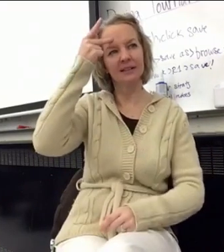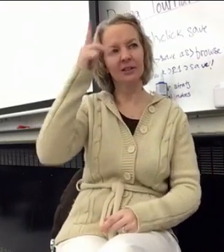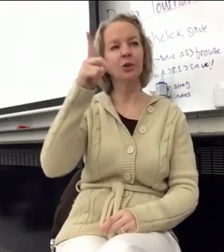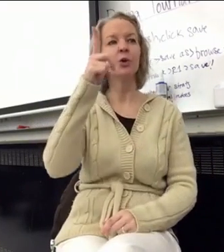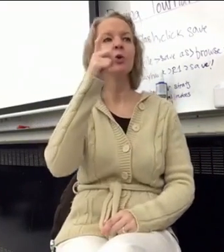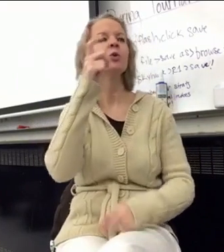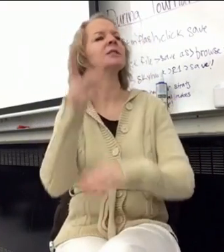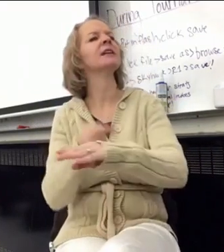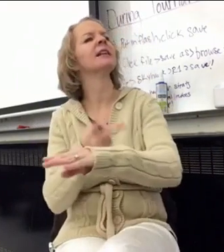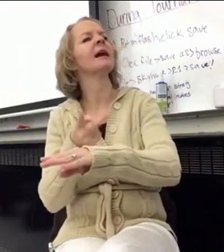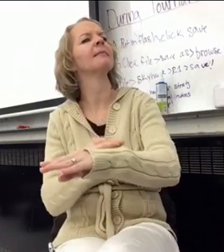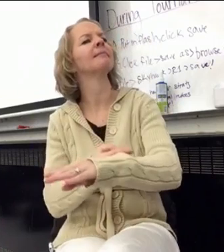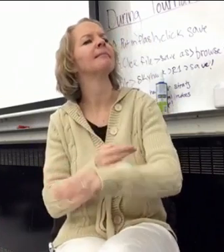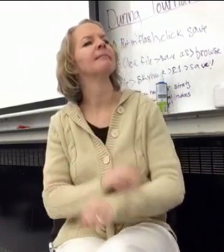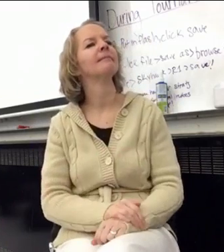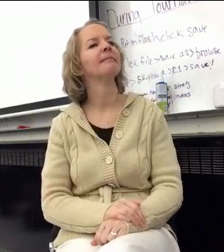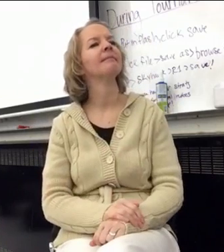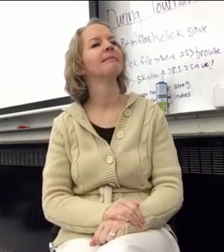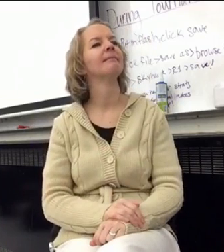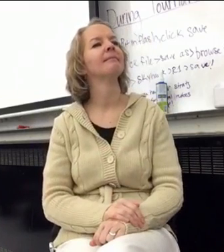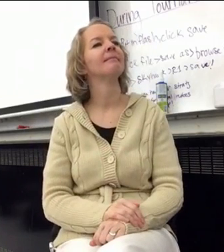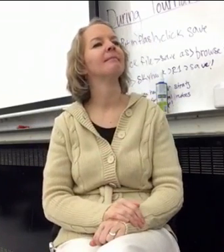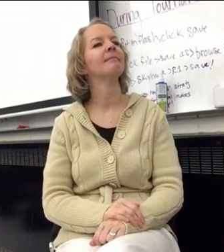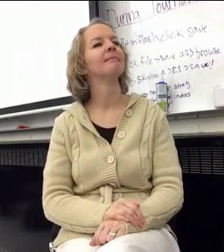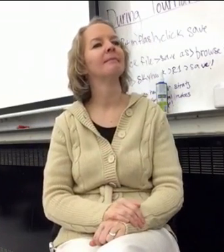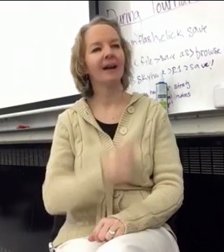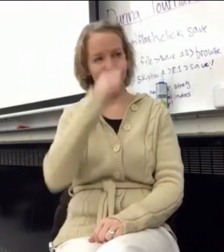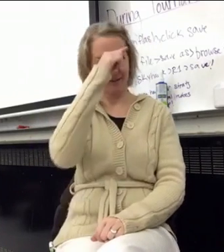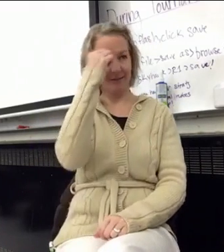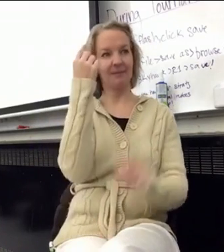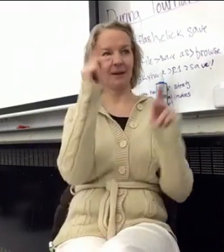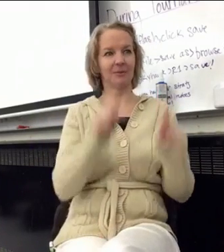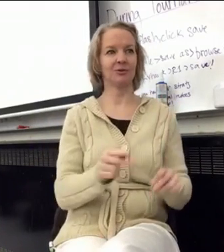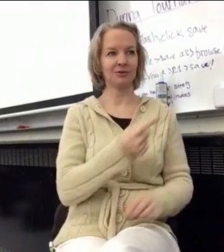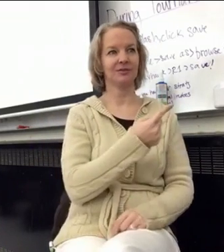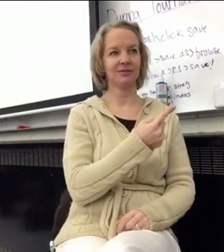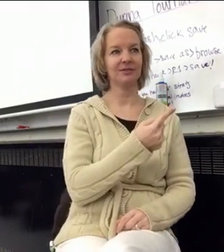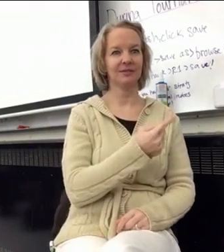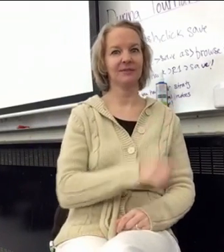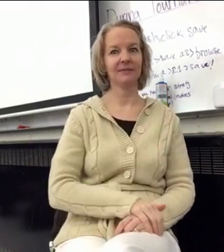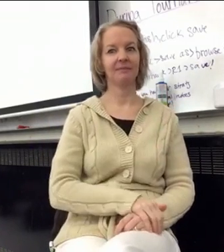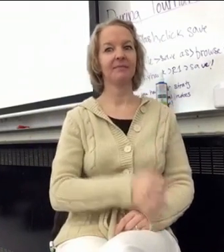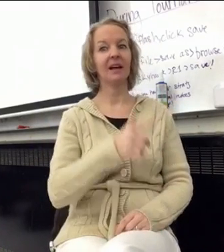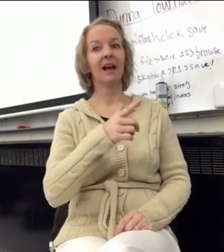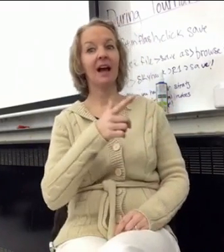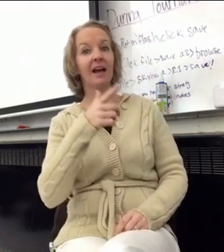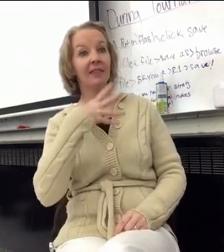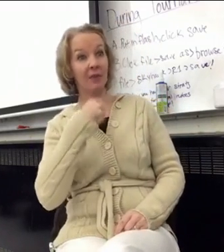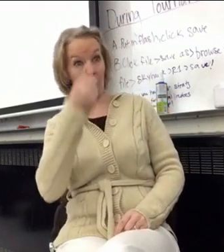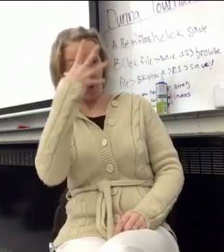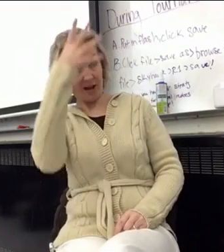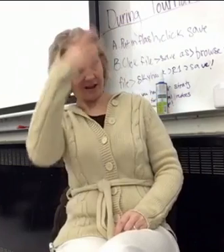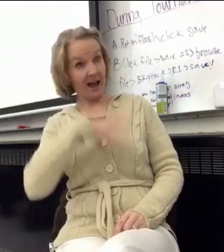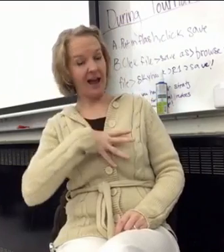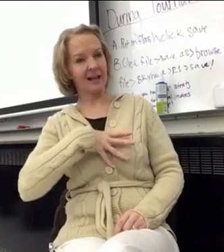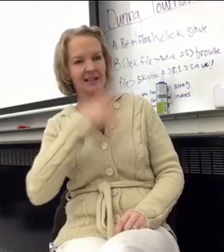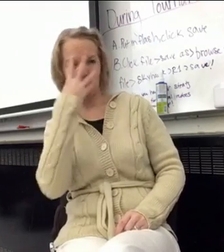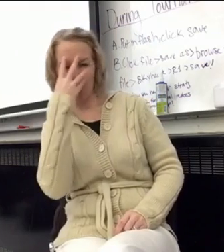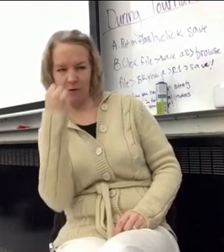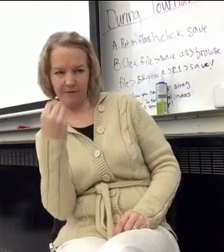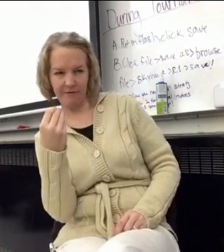is the lamb, do you think? The African American. The African American, right? And then the white guy is going to be the